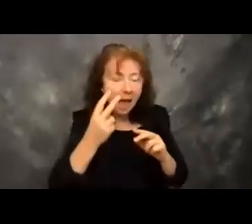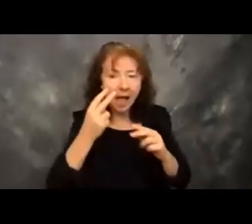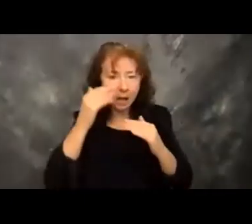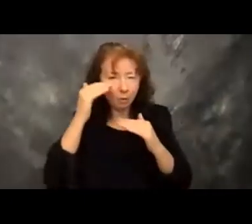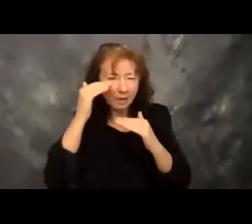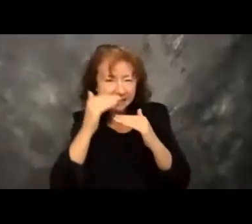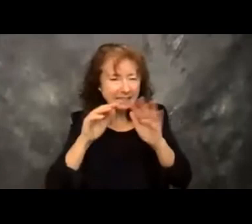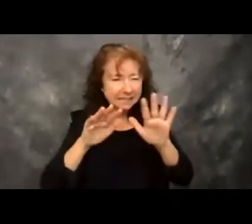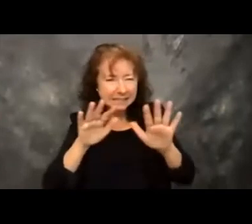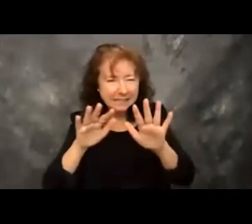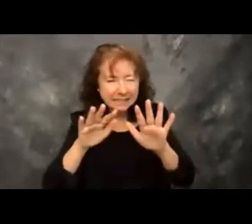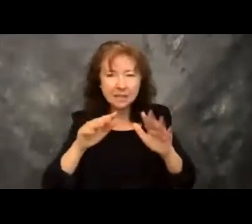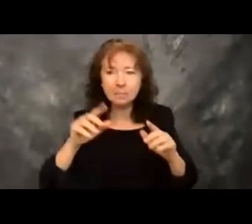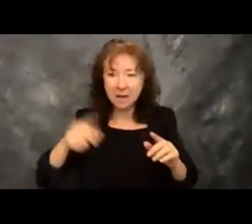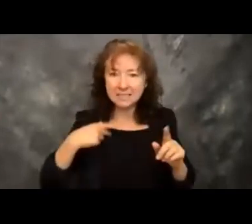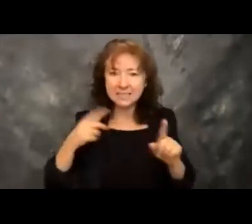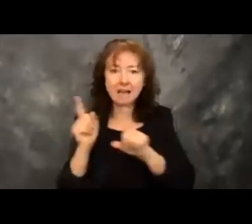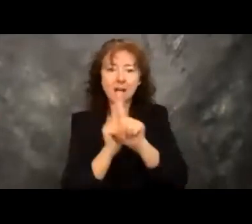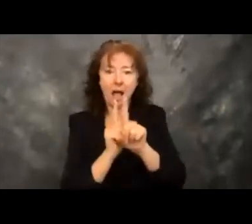require sighted guides,